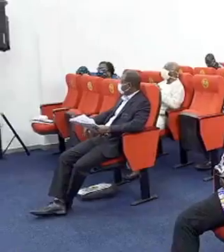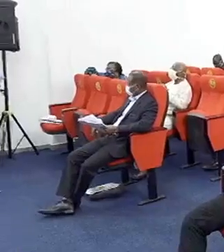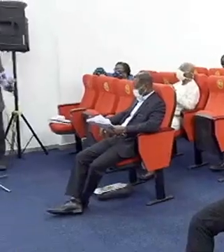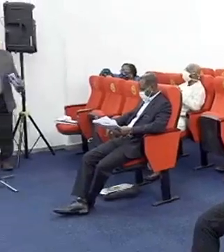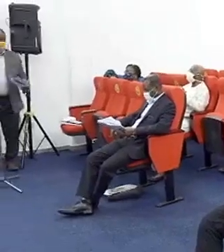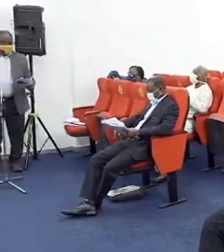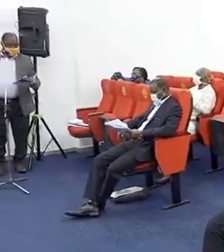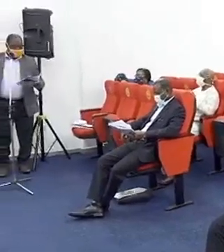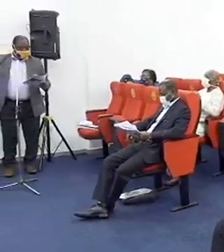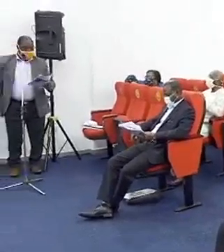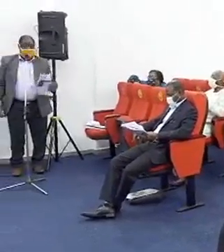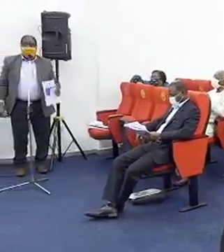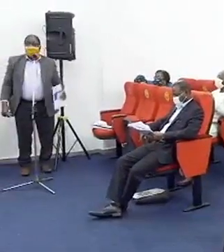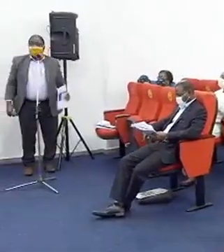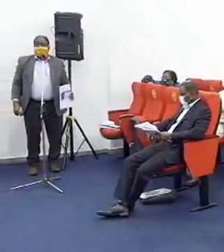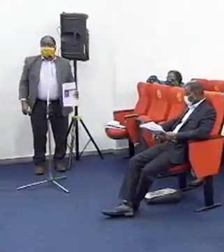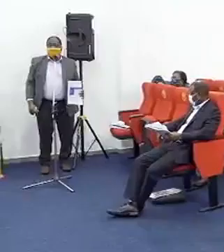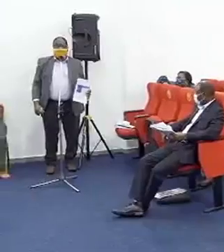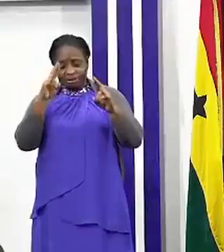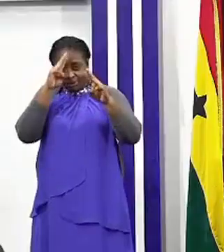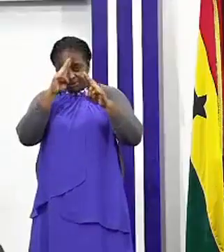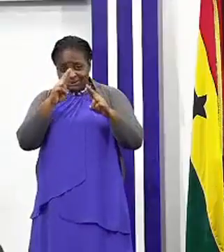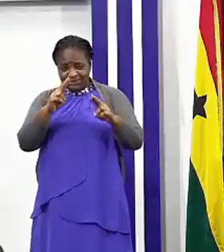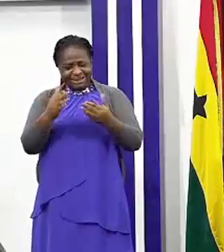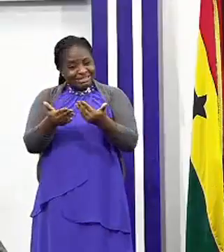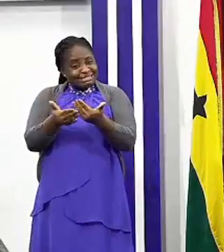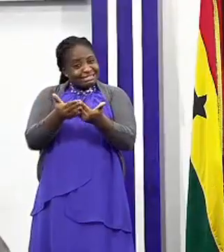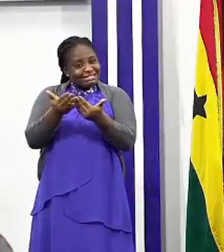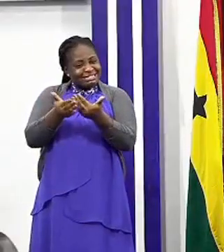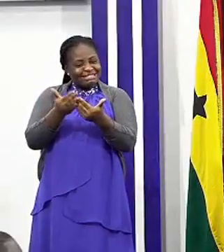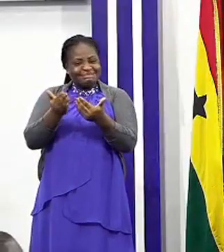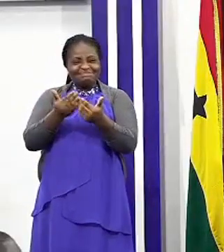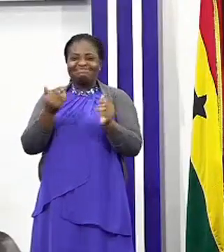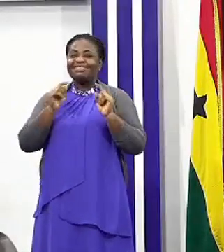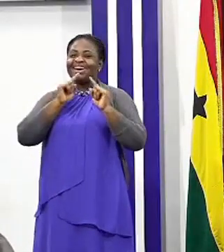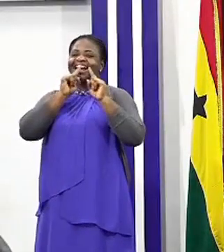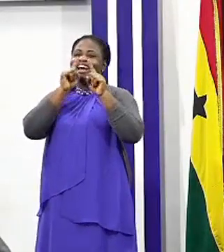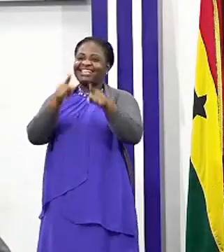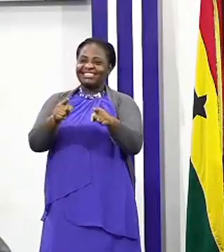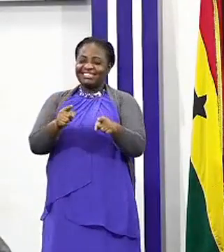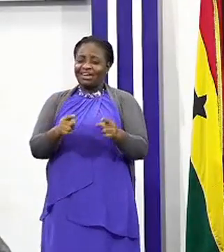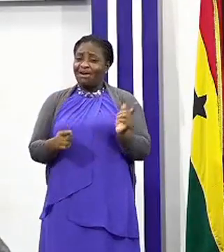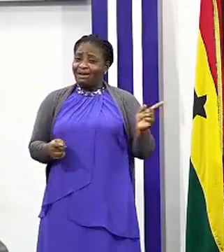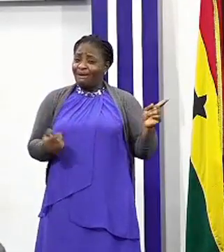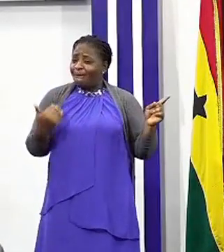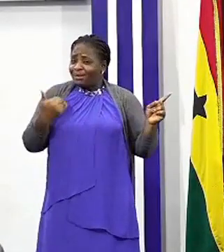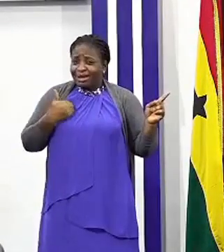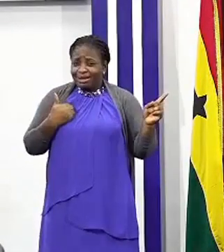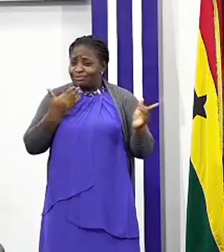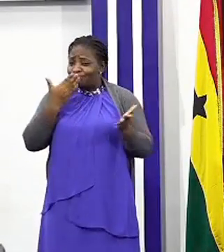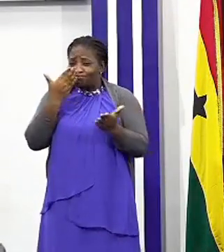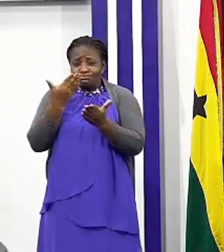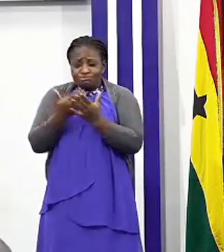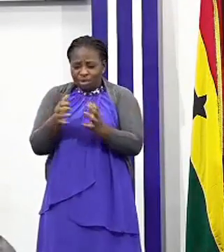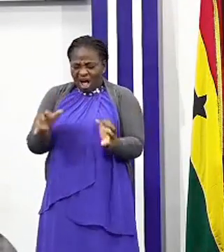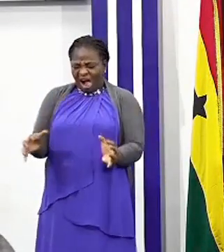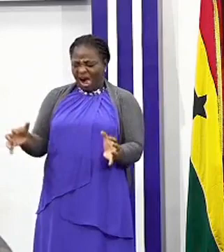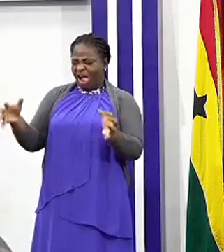Thank you very much, Honorable. The simple answer to this is that we have quite a good tank of